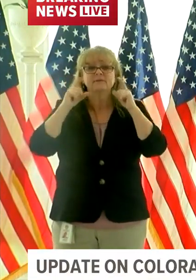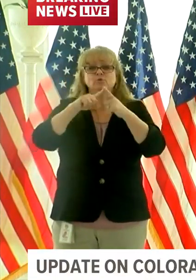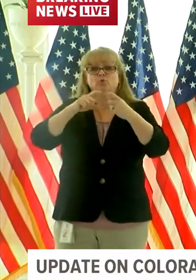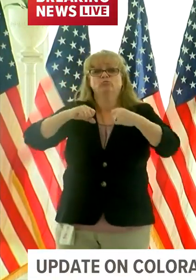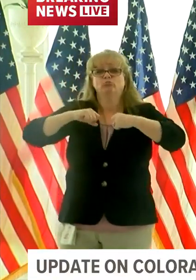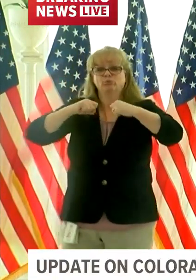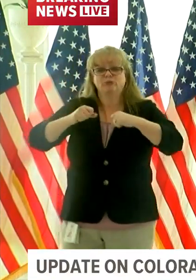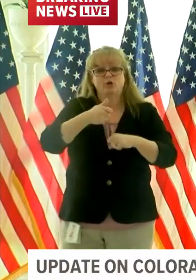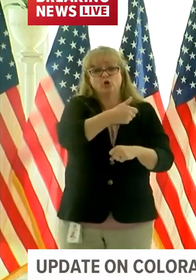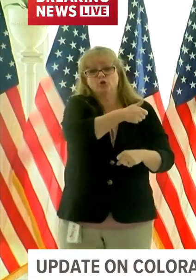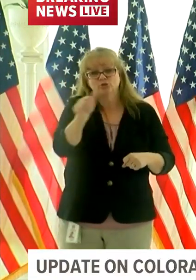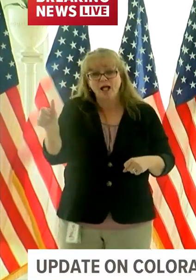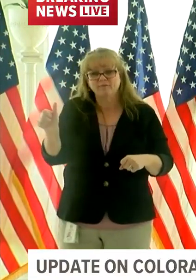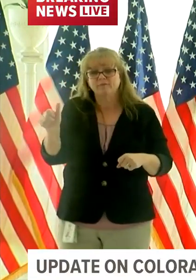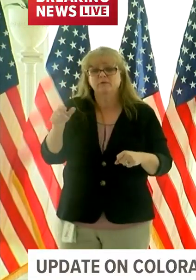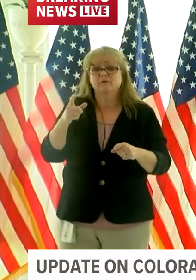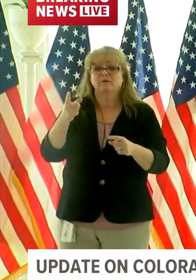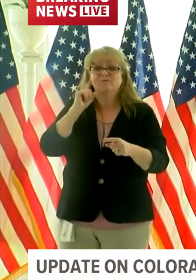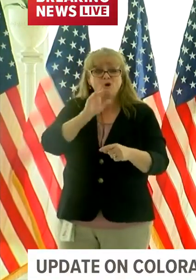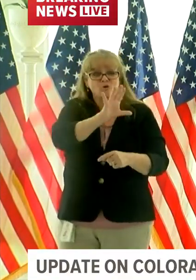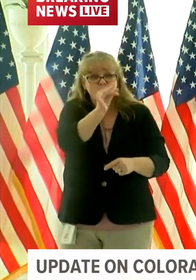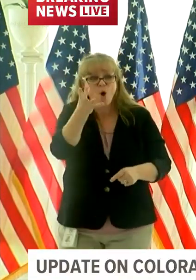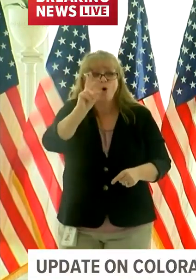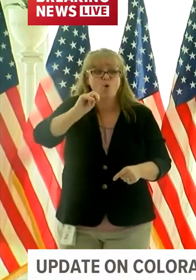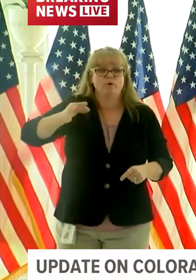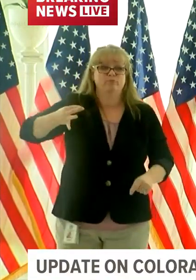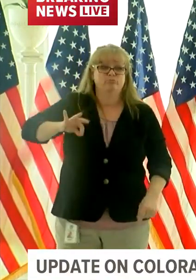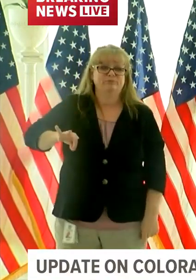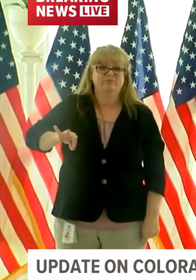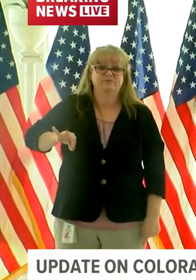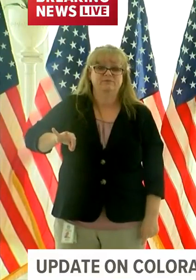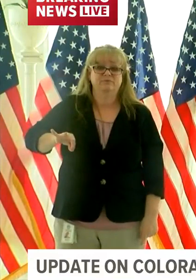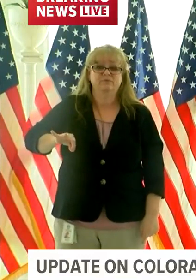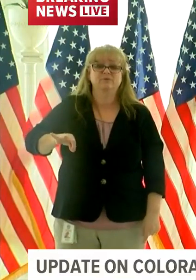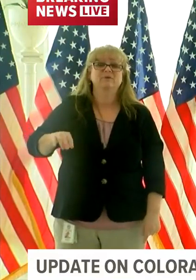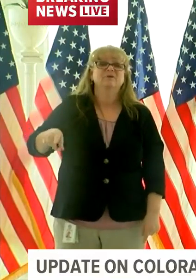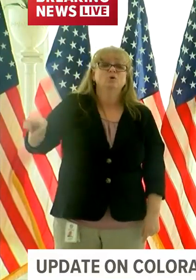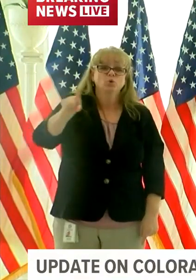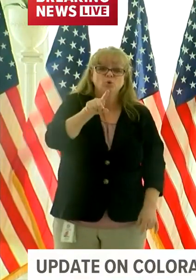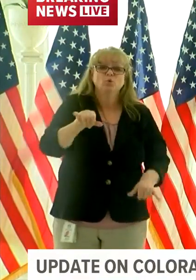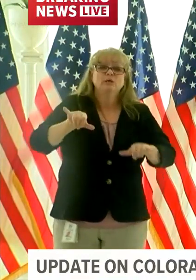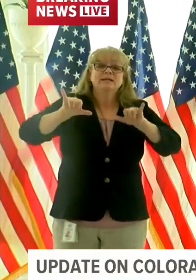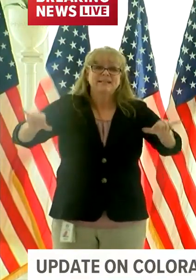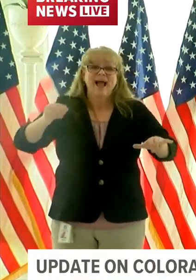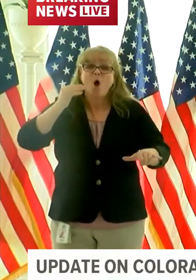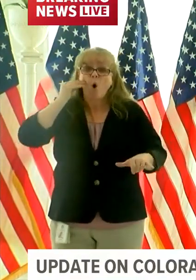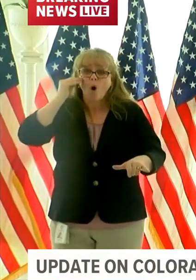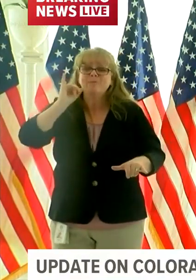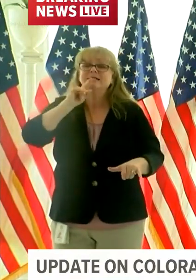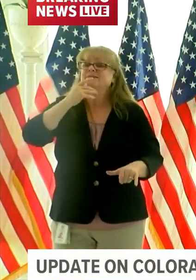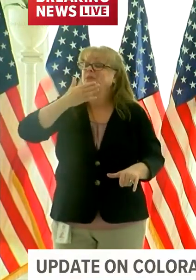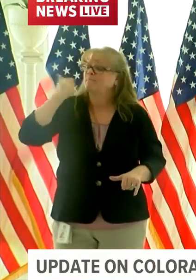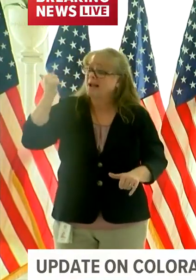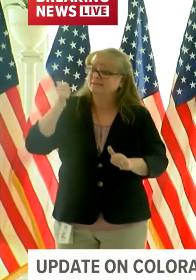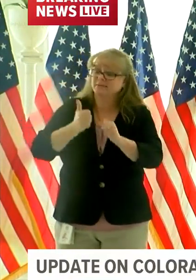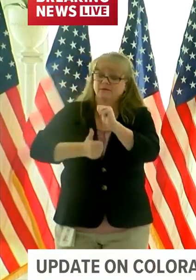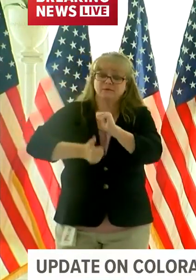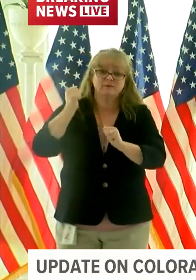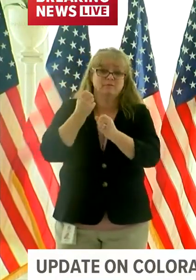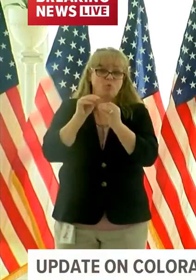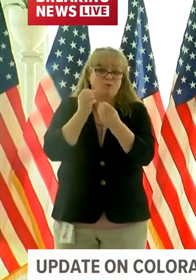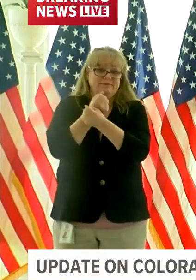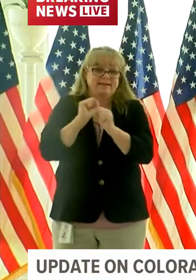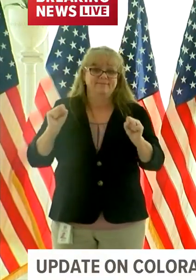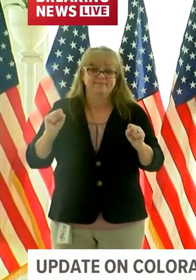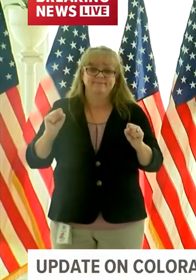and why it doesn't replace staying at home. You need to stay at home except when you absolutely need to go out. But when you do, you're